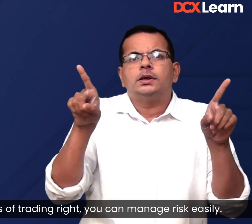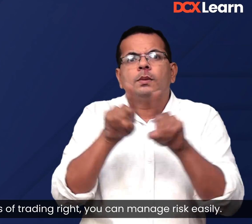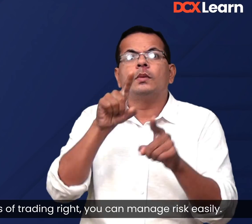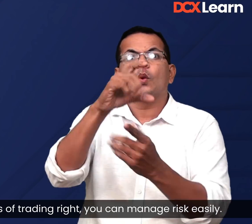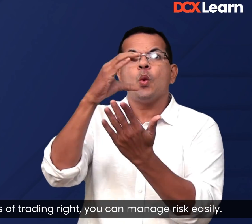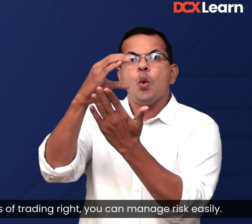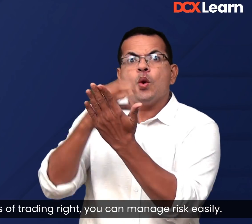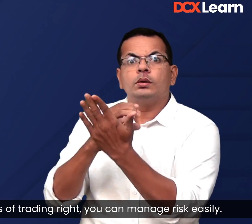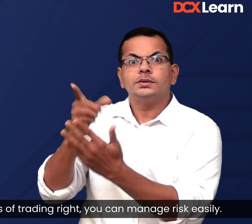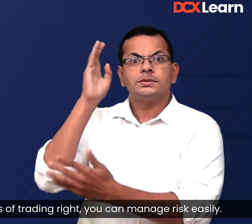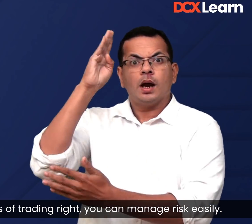risk easily